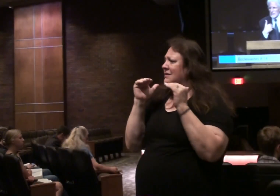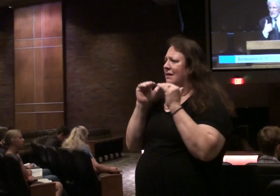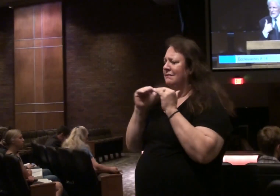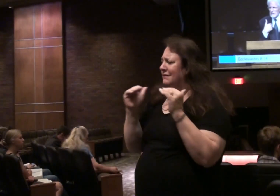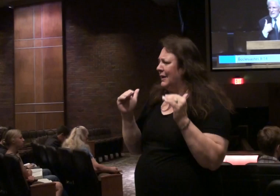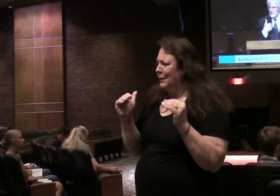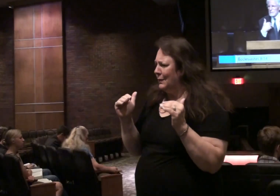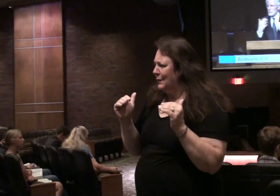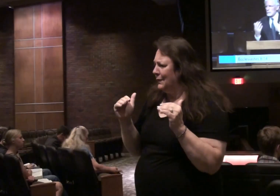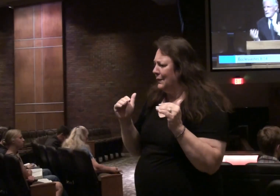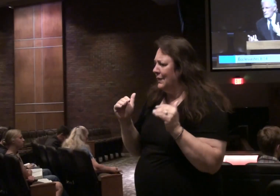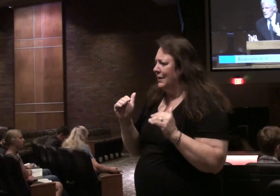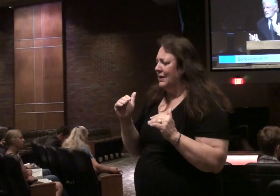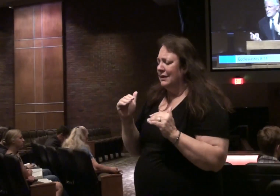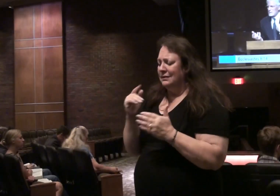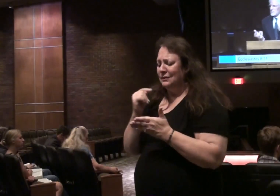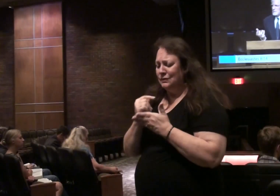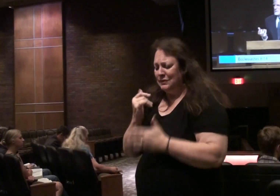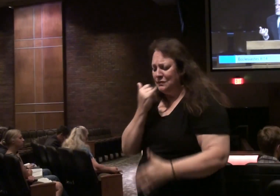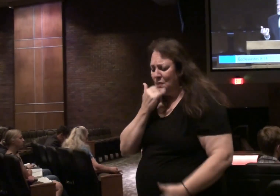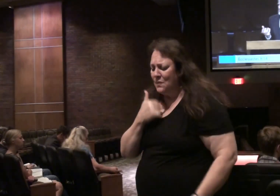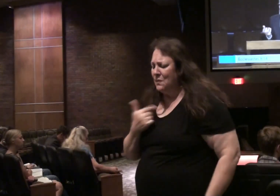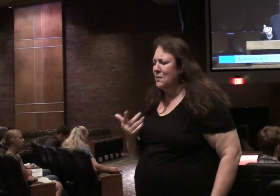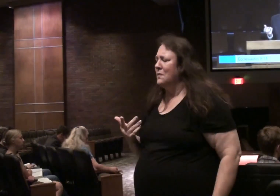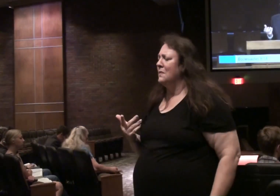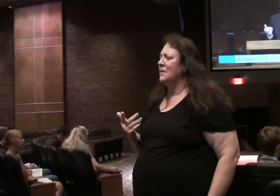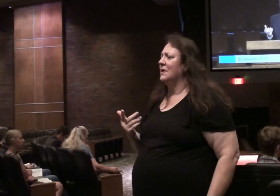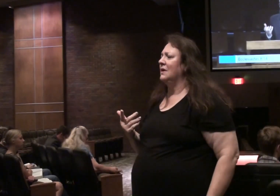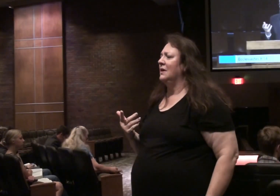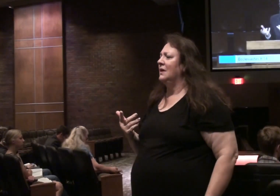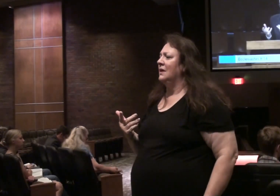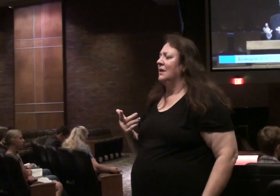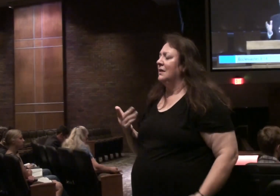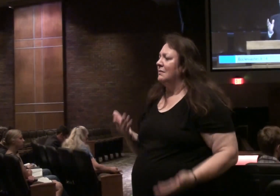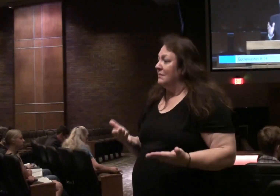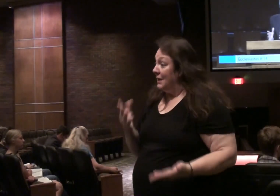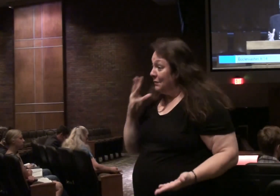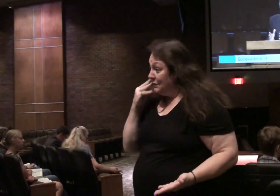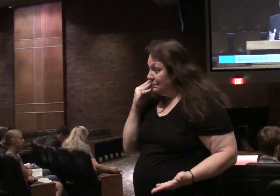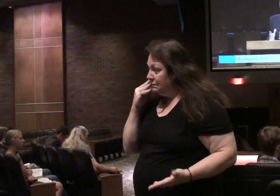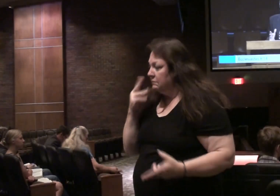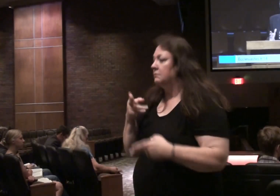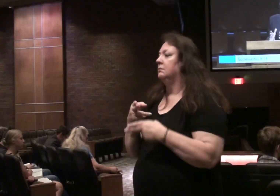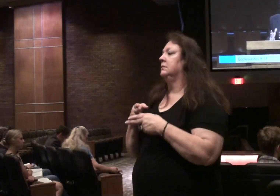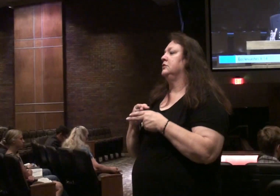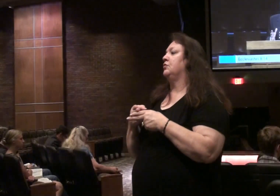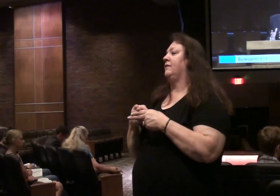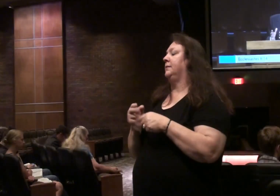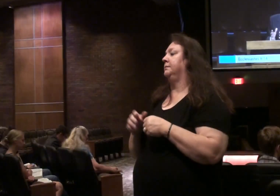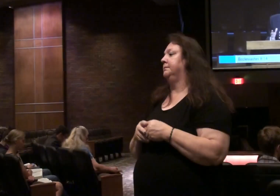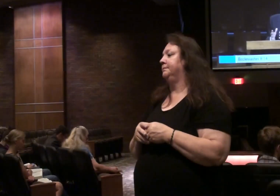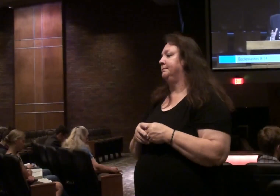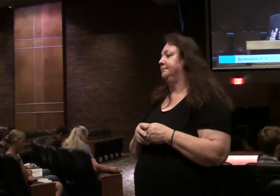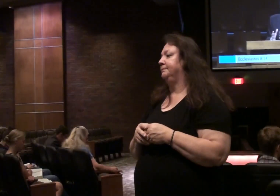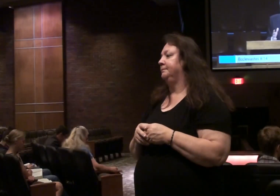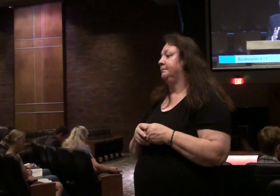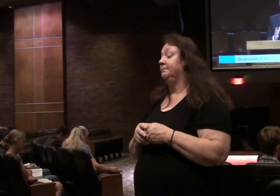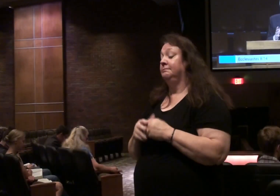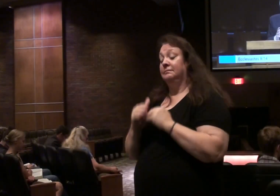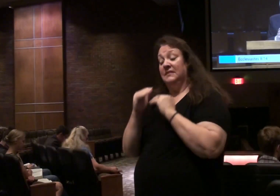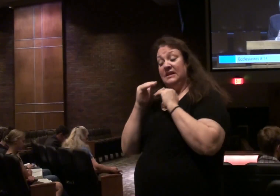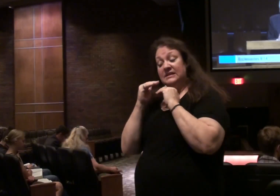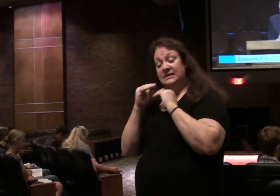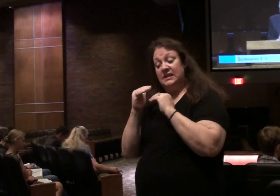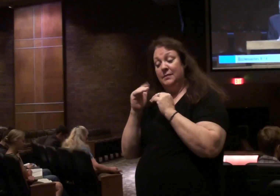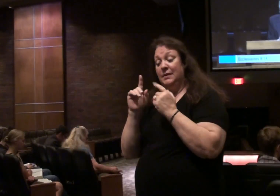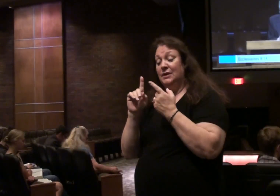unfairness, the mistreatment that you may experience, it's brief. It's limited